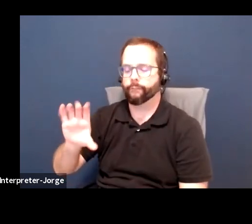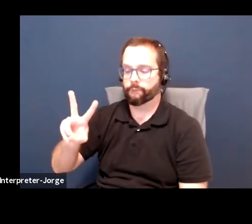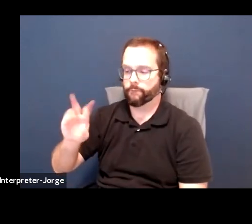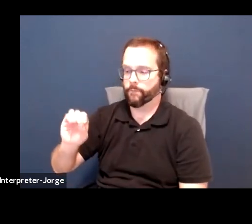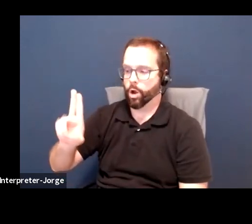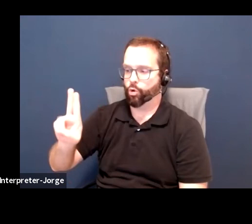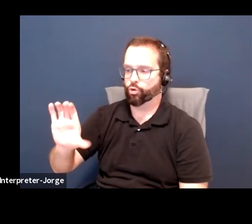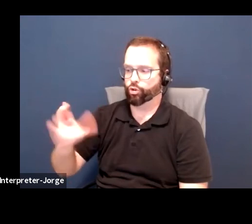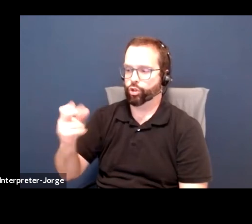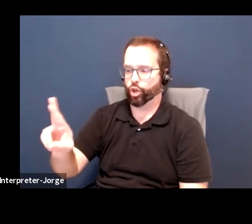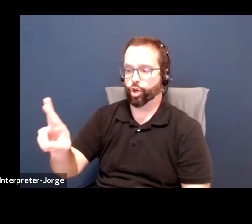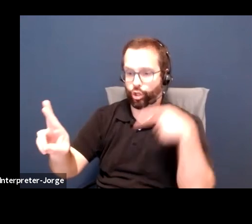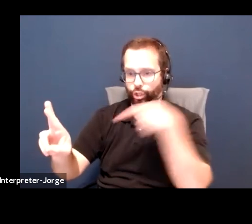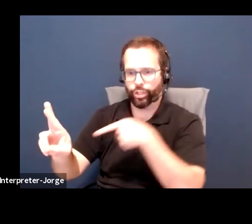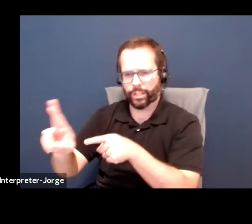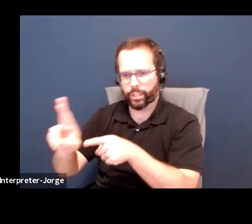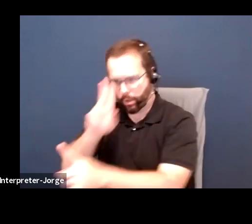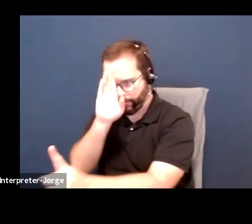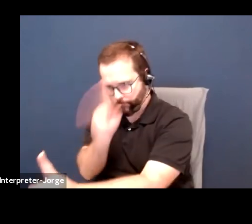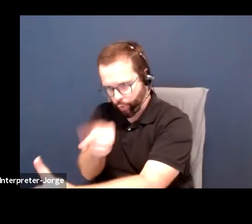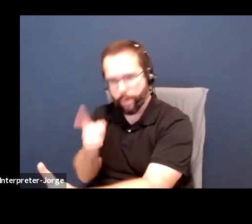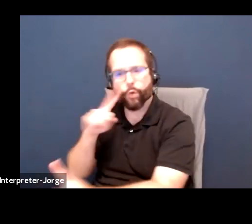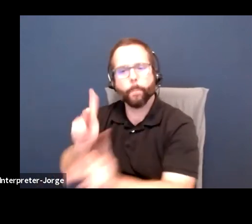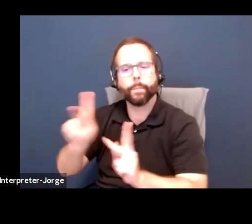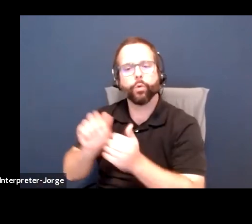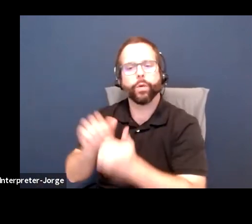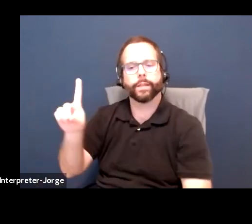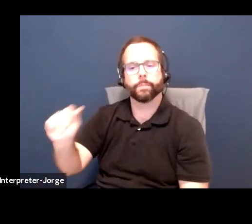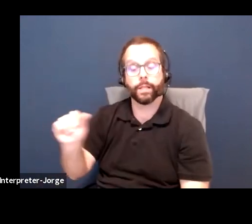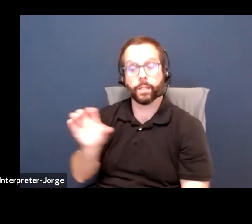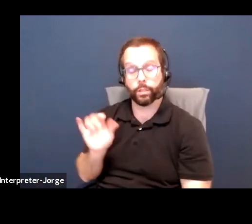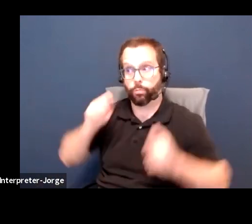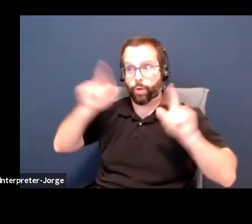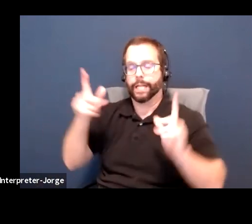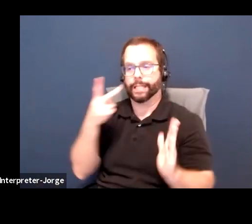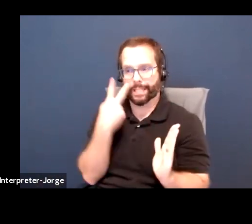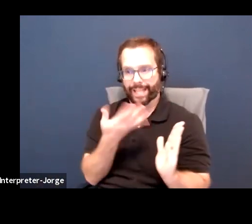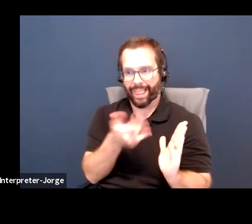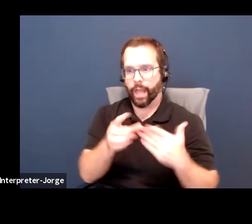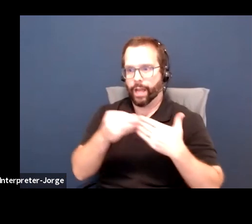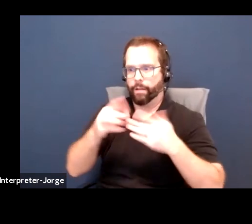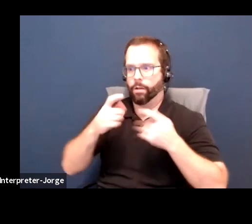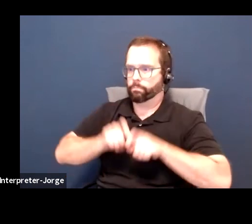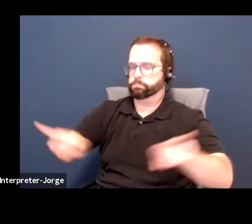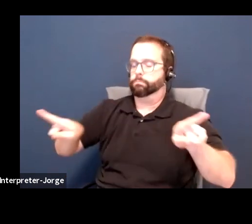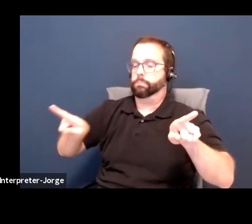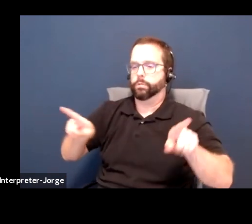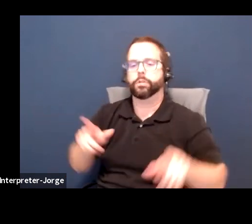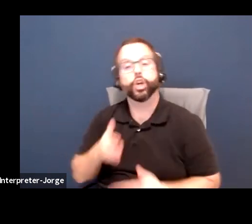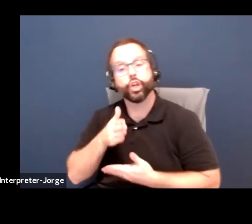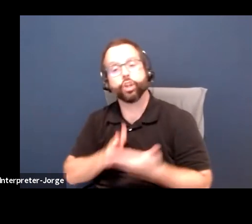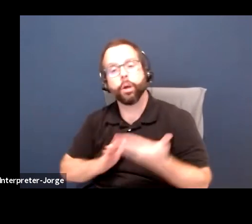disabilities. So it was really surprising looking at that. And we have, even in some communities, brought